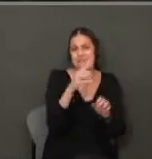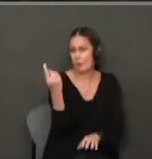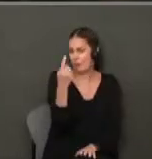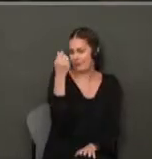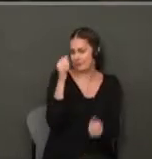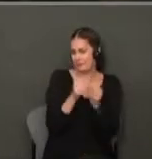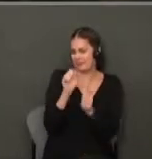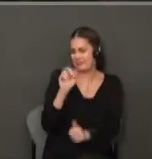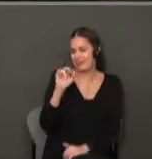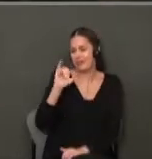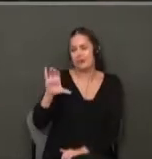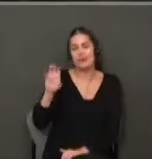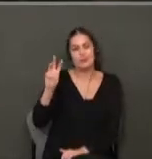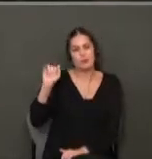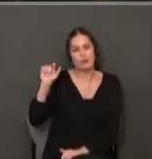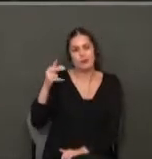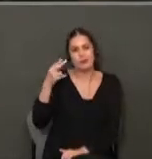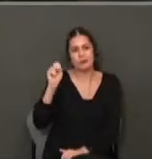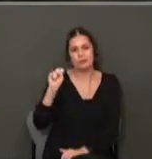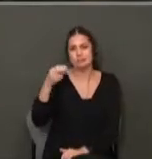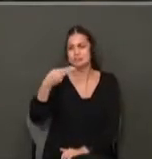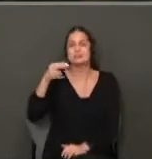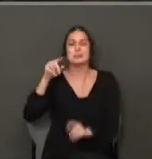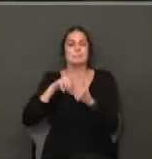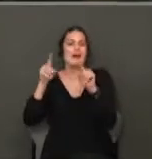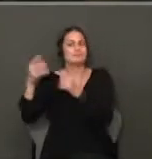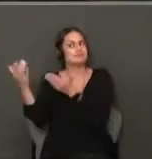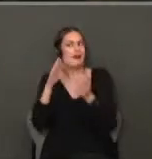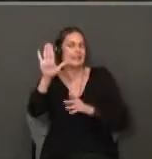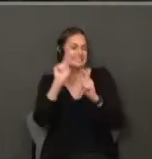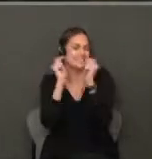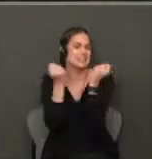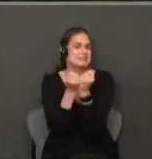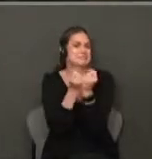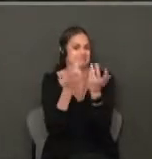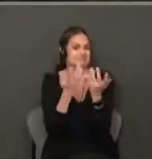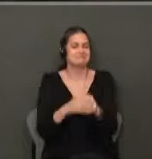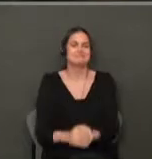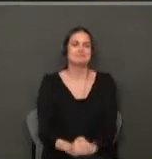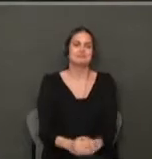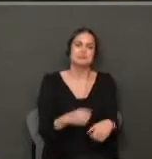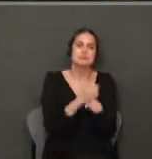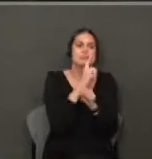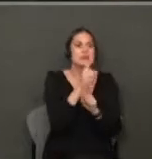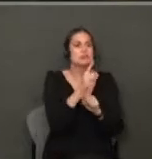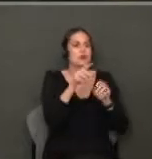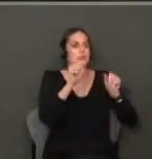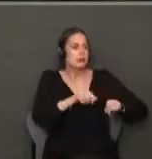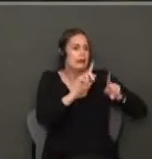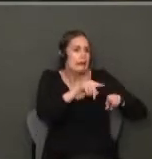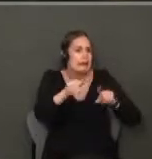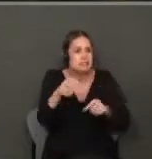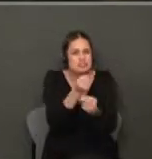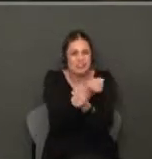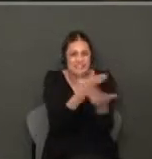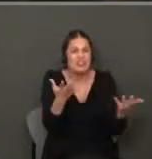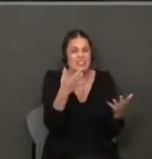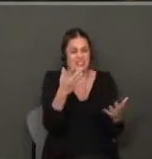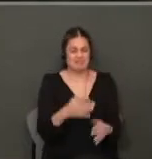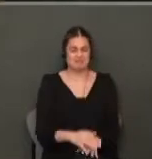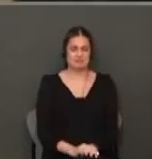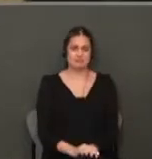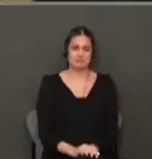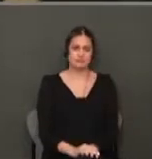only, but Eric, you brought the A-team with us, really to make sure that nobody's questions go unanswered,